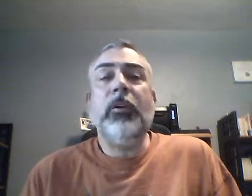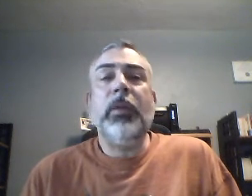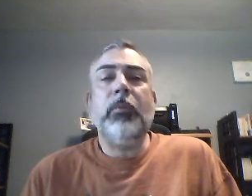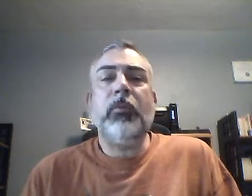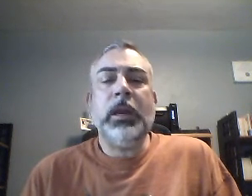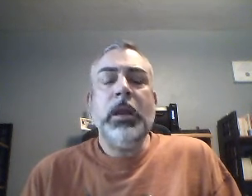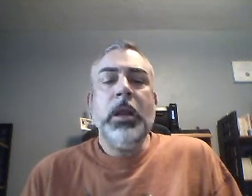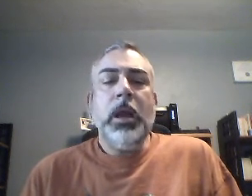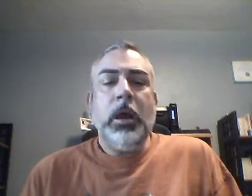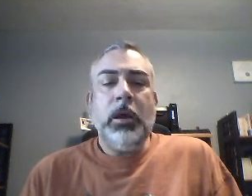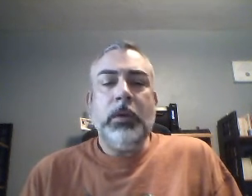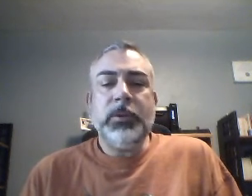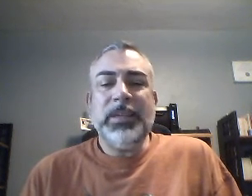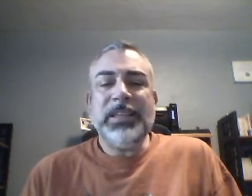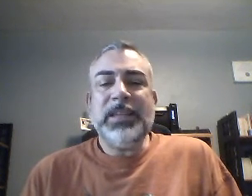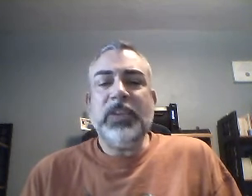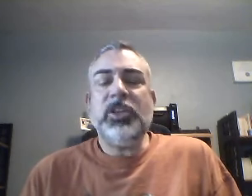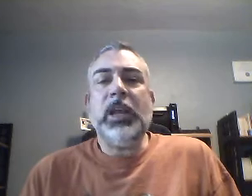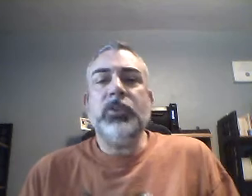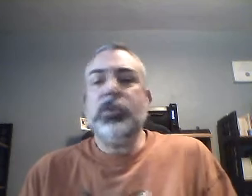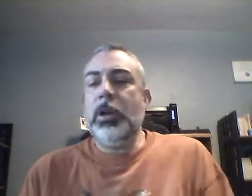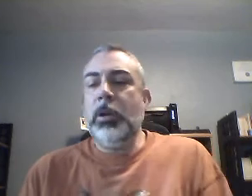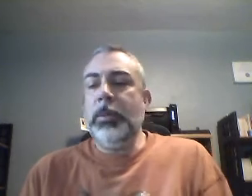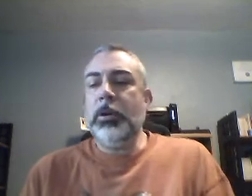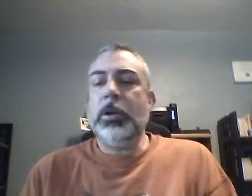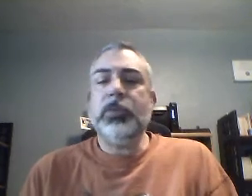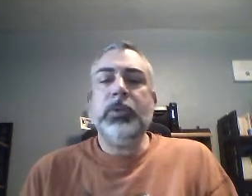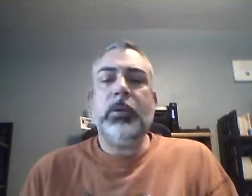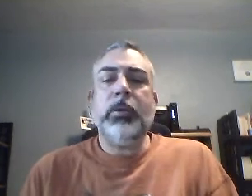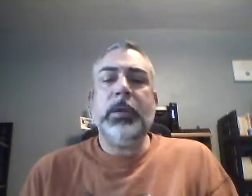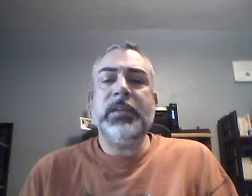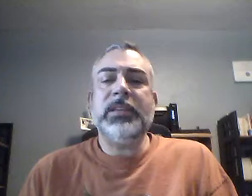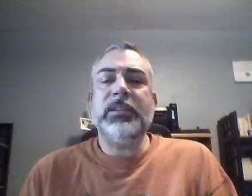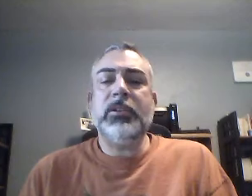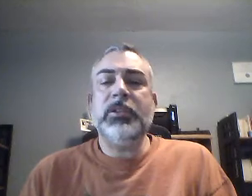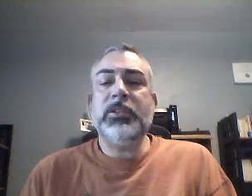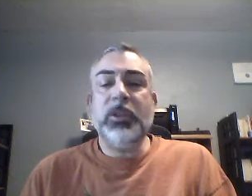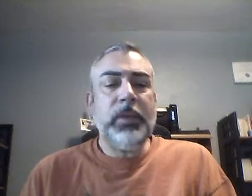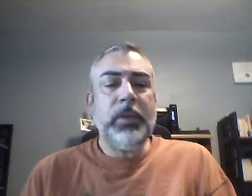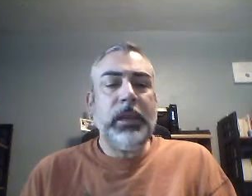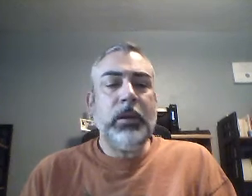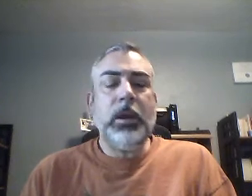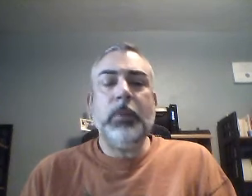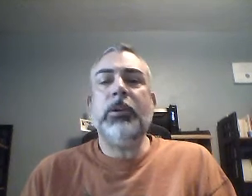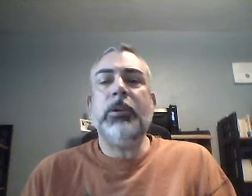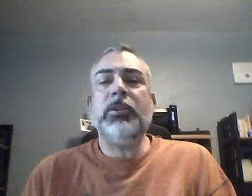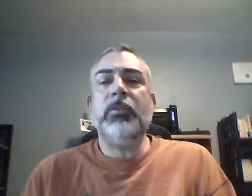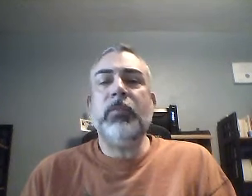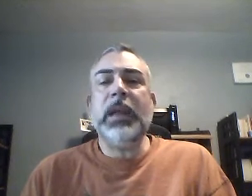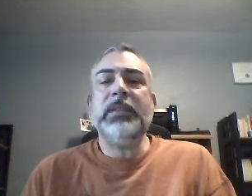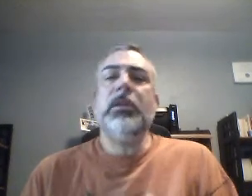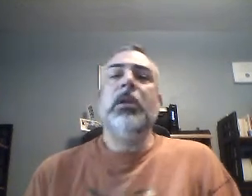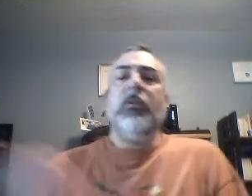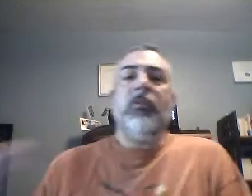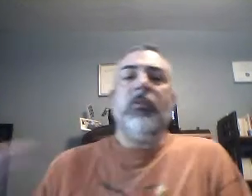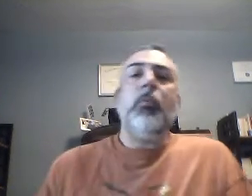them, right? So this has not changed in our country, although it has lessened considerably with regard to the rates from where